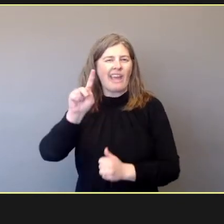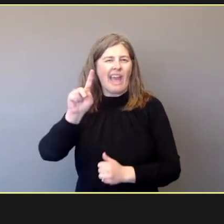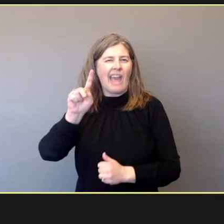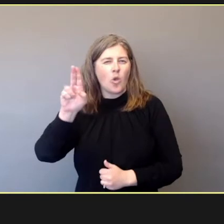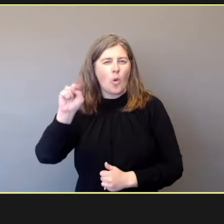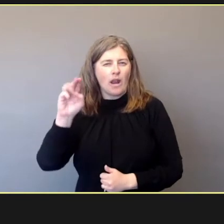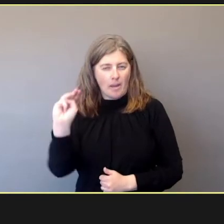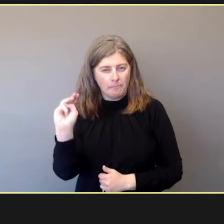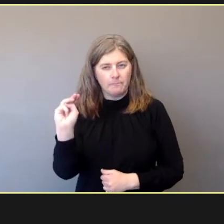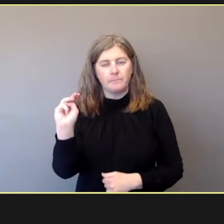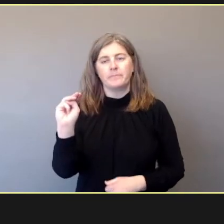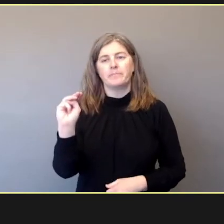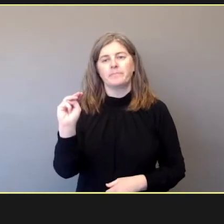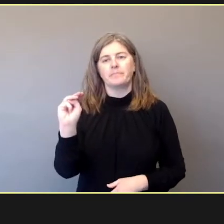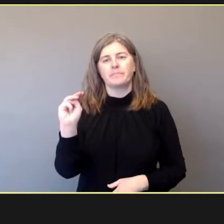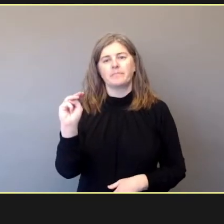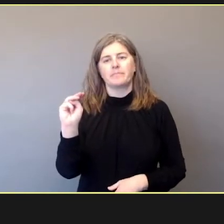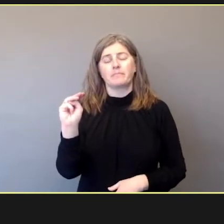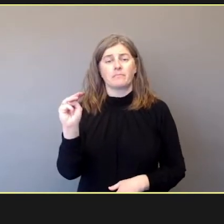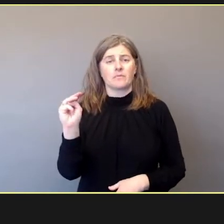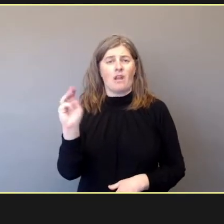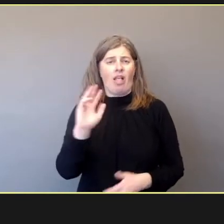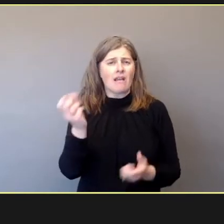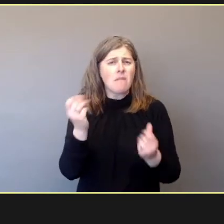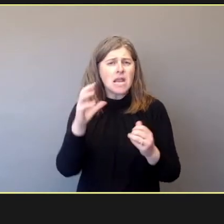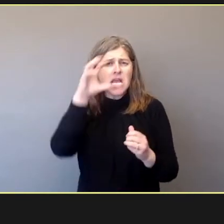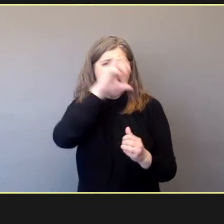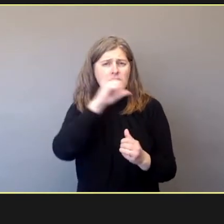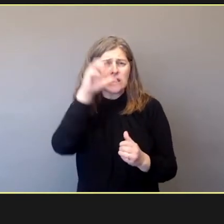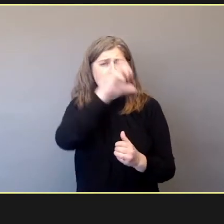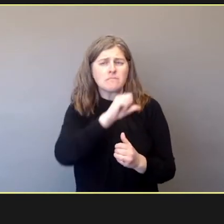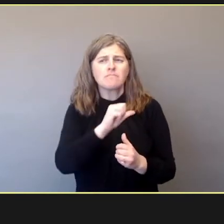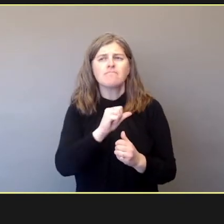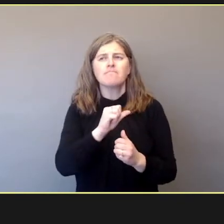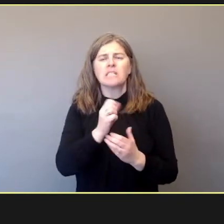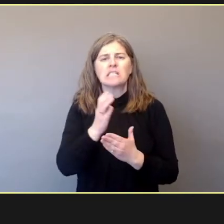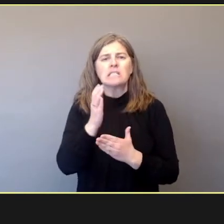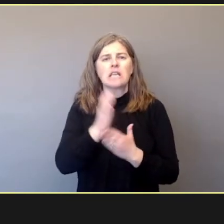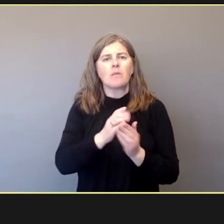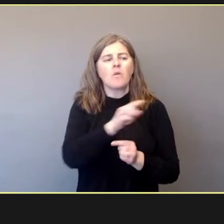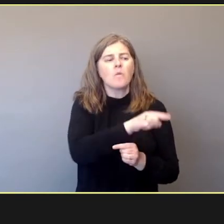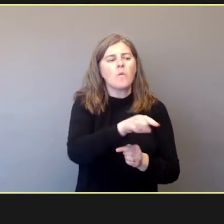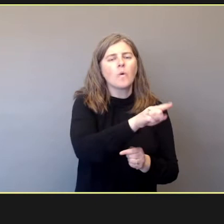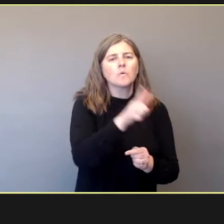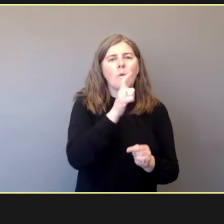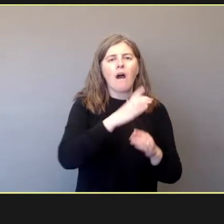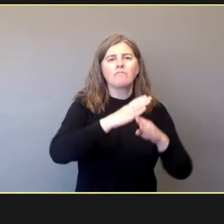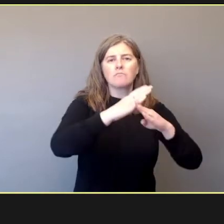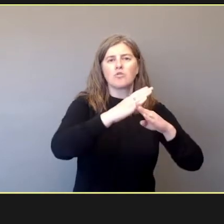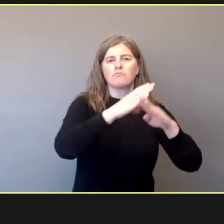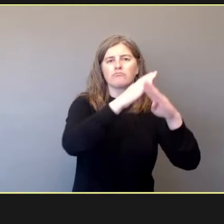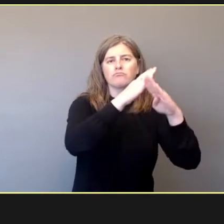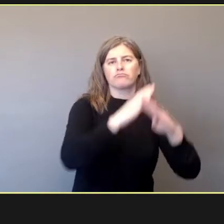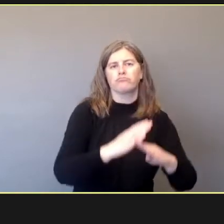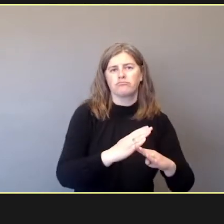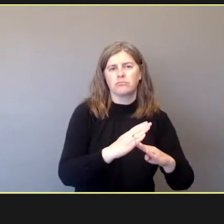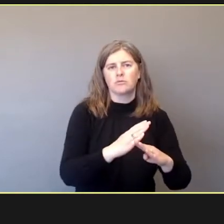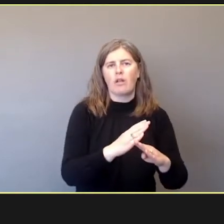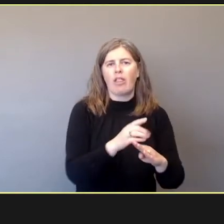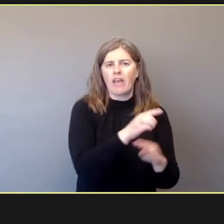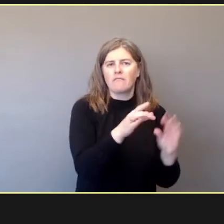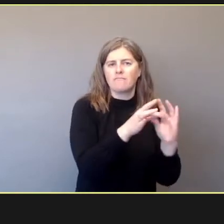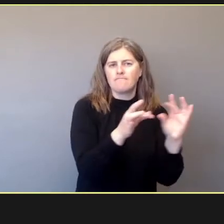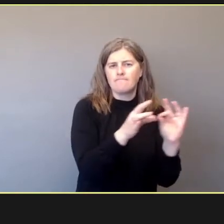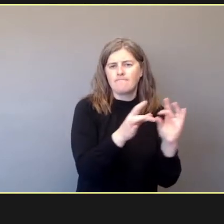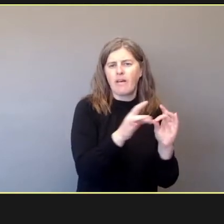and by many estimations, some of the immune suppressed people that you've heard or